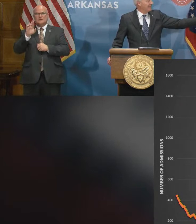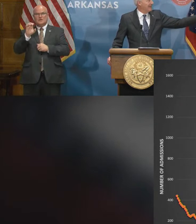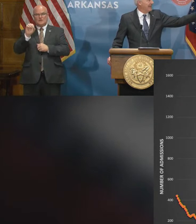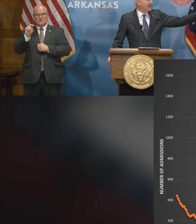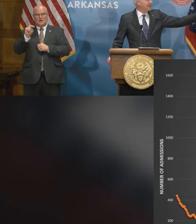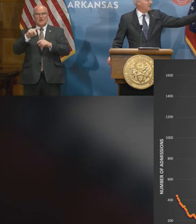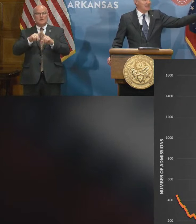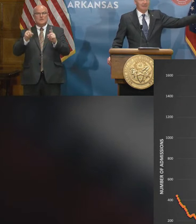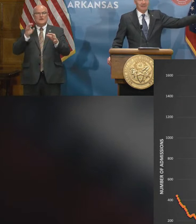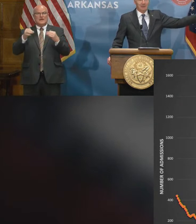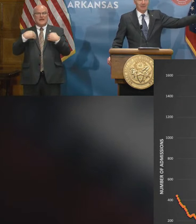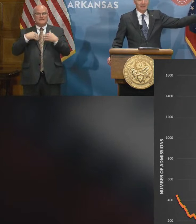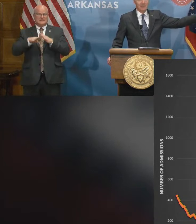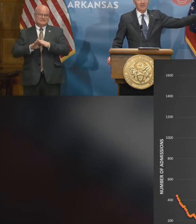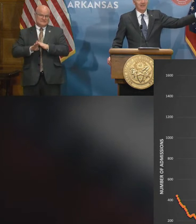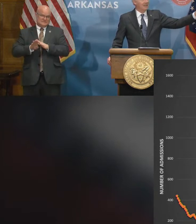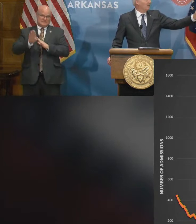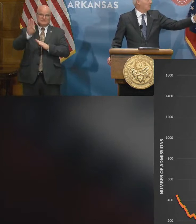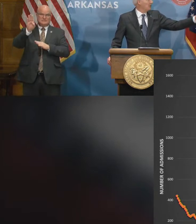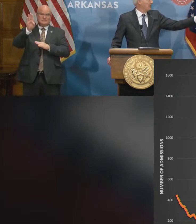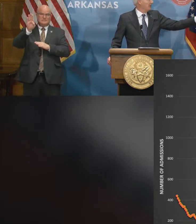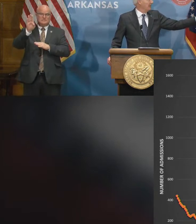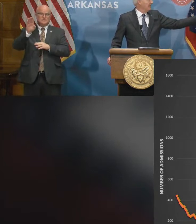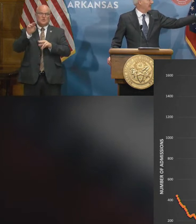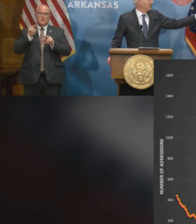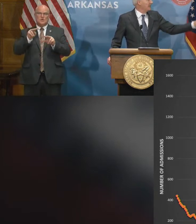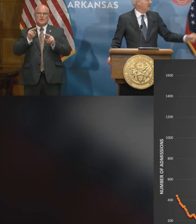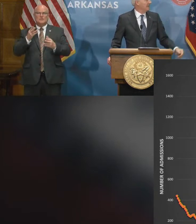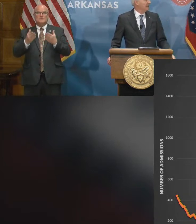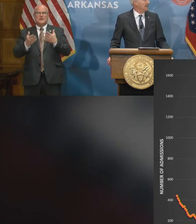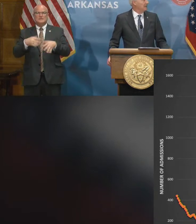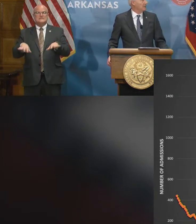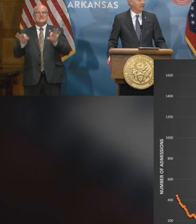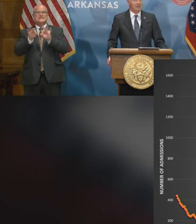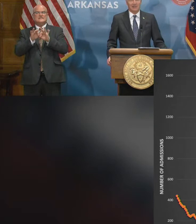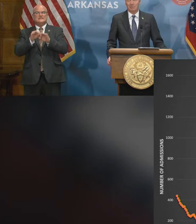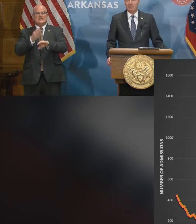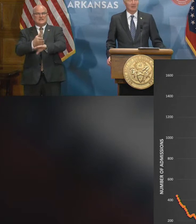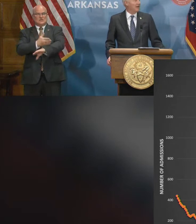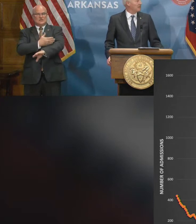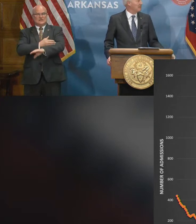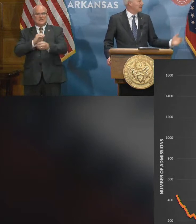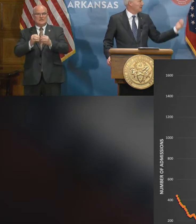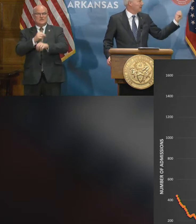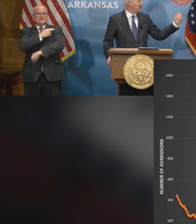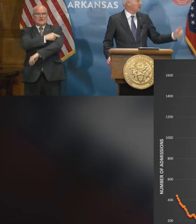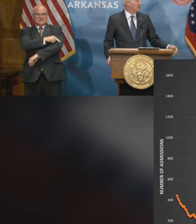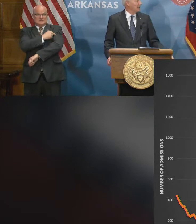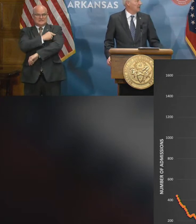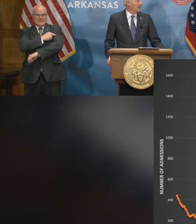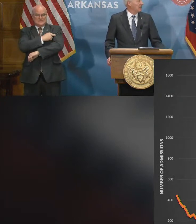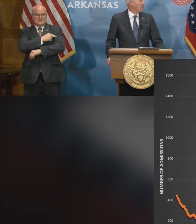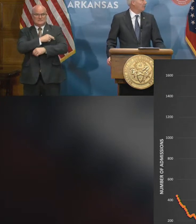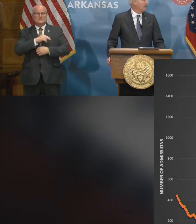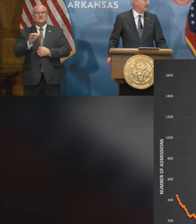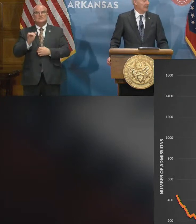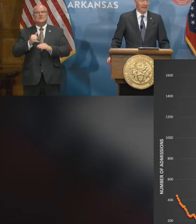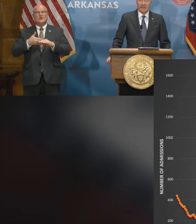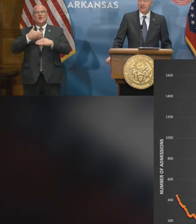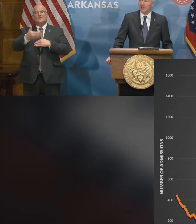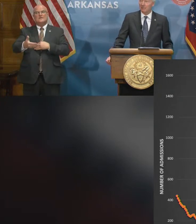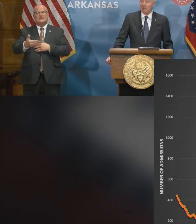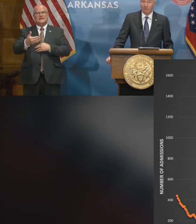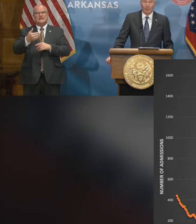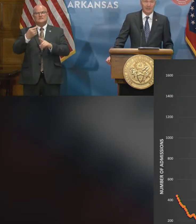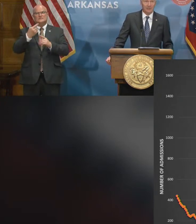we have that kind of steep increase, we're looking at significant increase in numbers in hospitalizations over